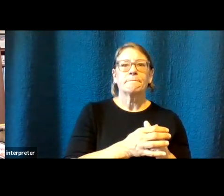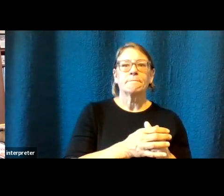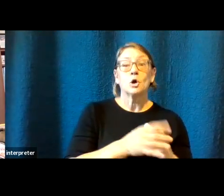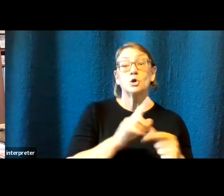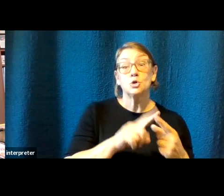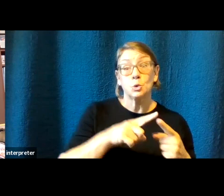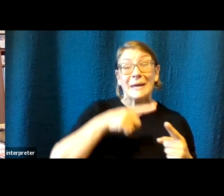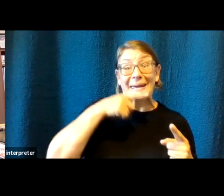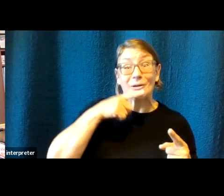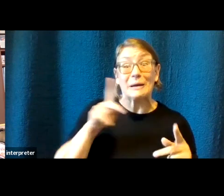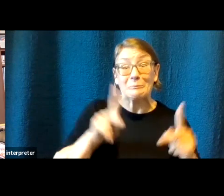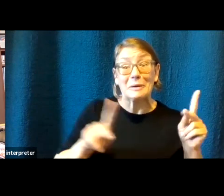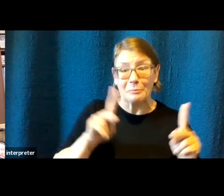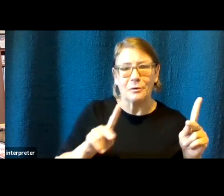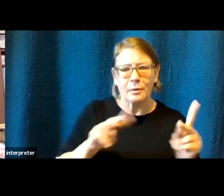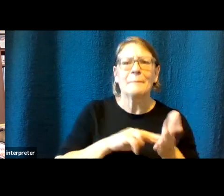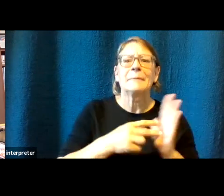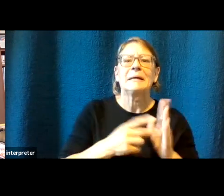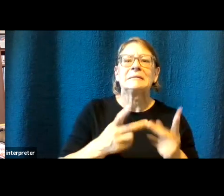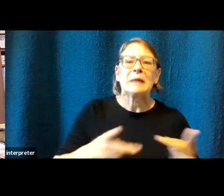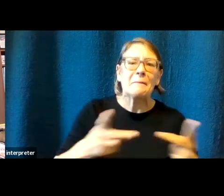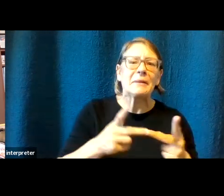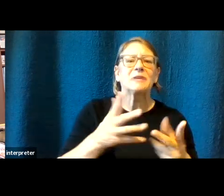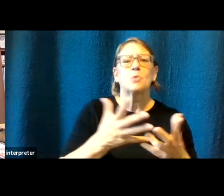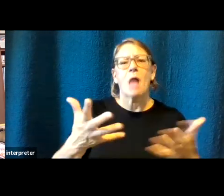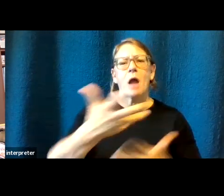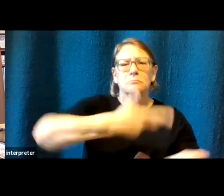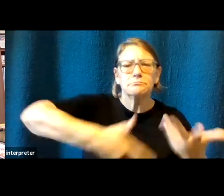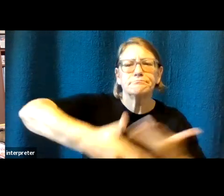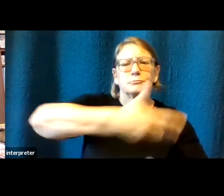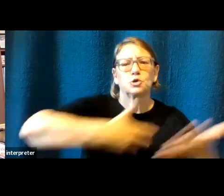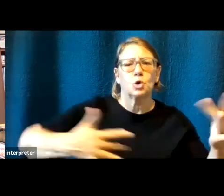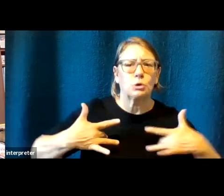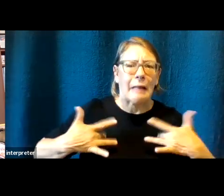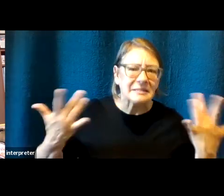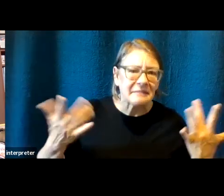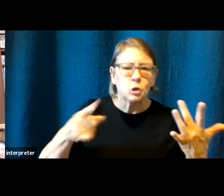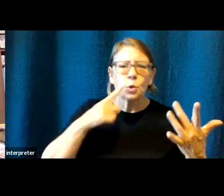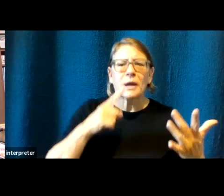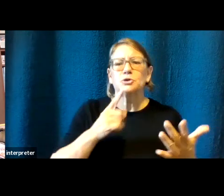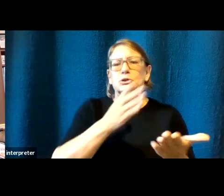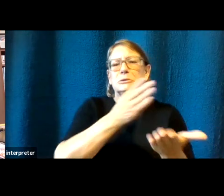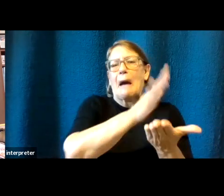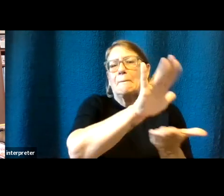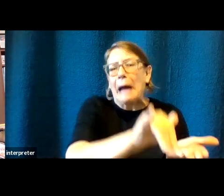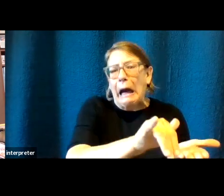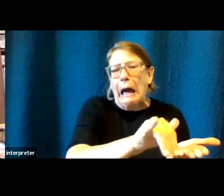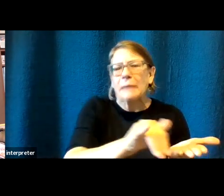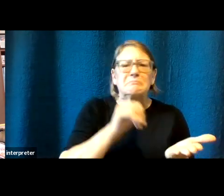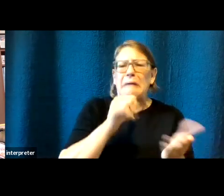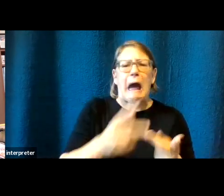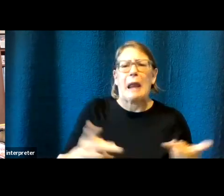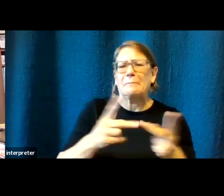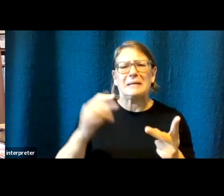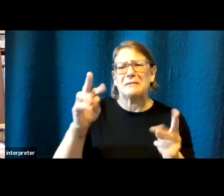hearing, is a place where there's a lot of social activities. You can drop in. It's not a place of